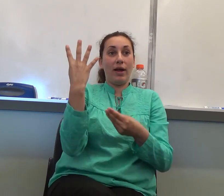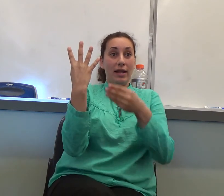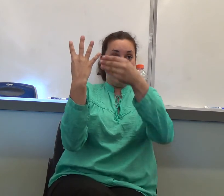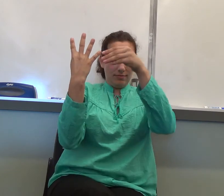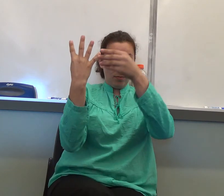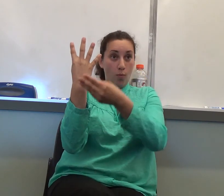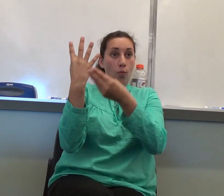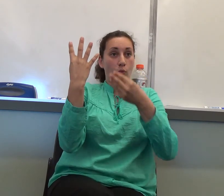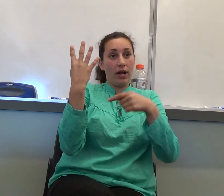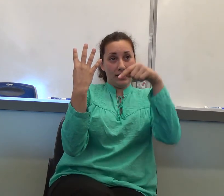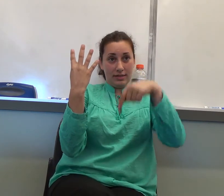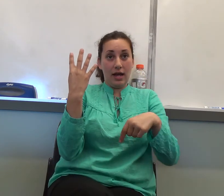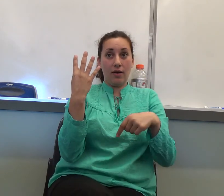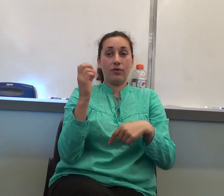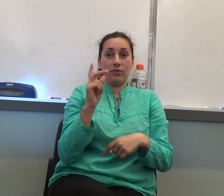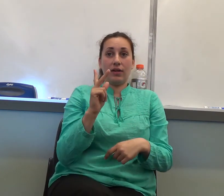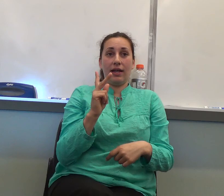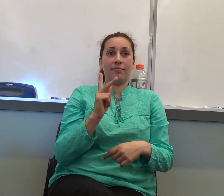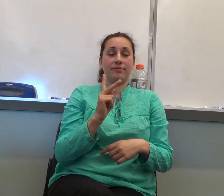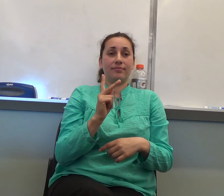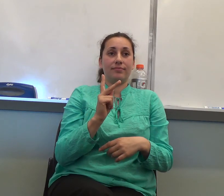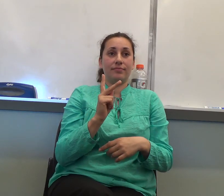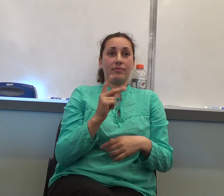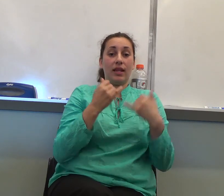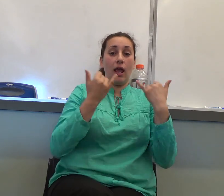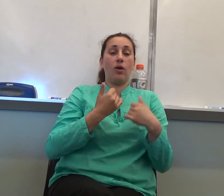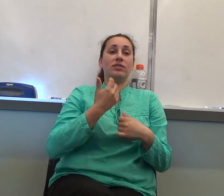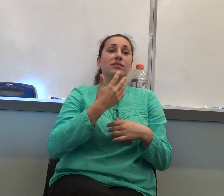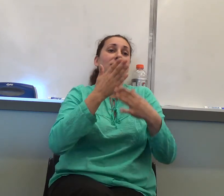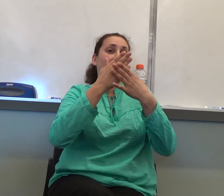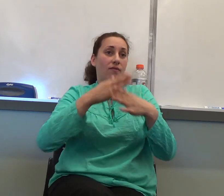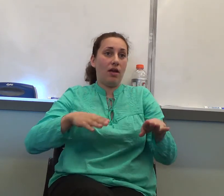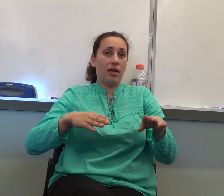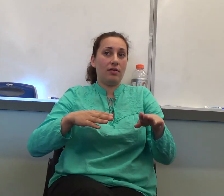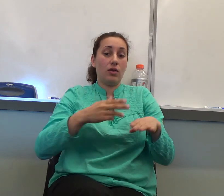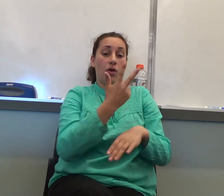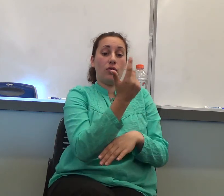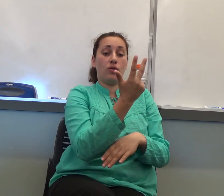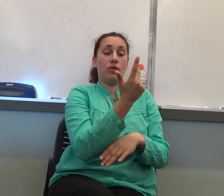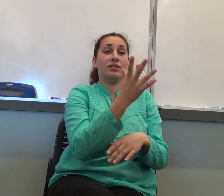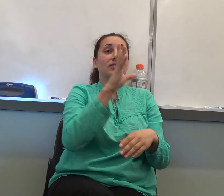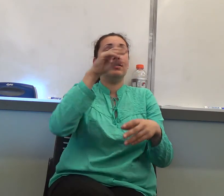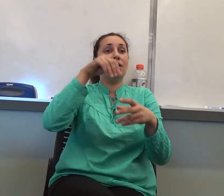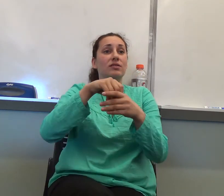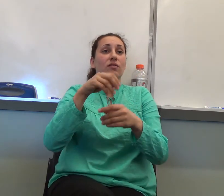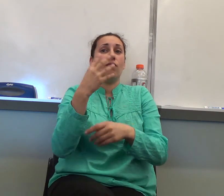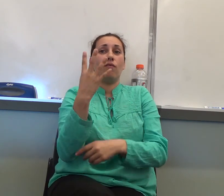there. So now we divide. 13 into 45. How many times would that go?